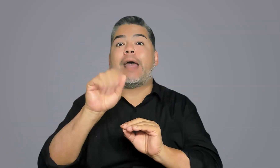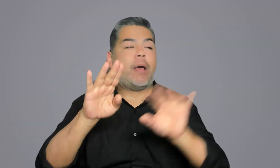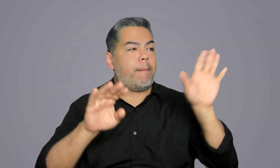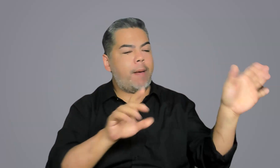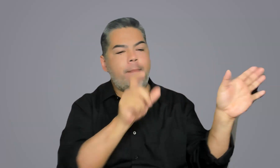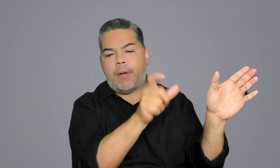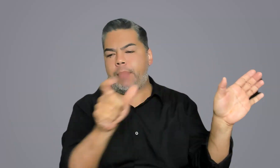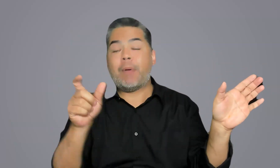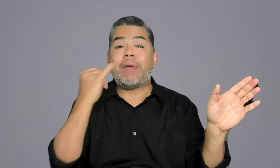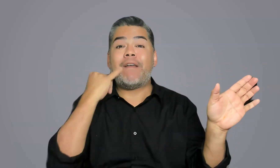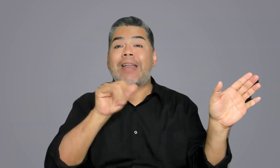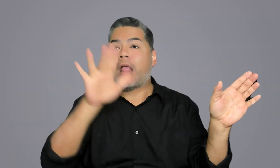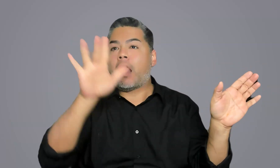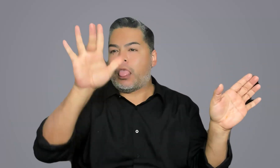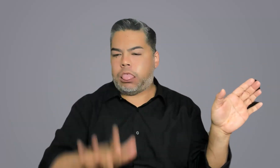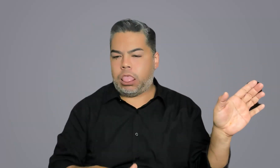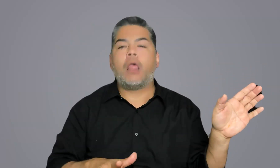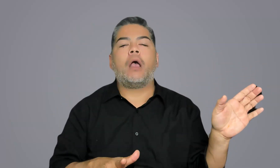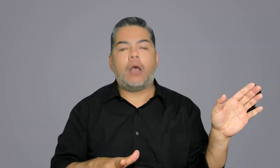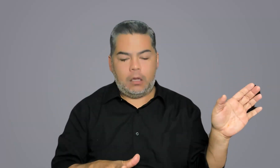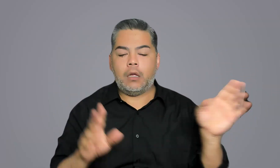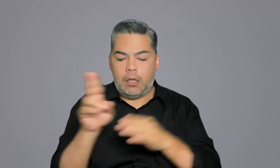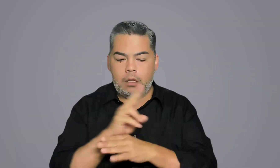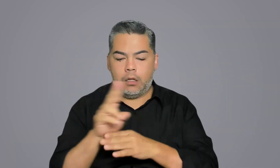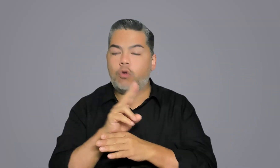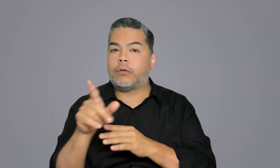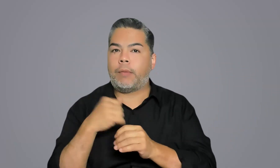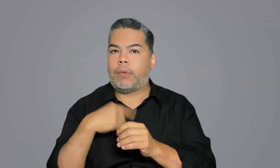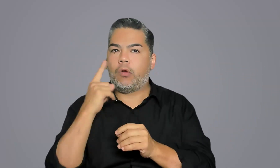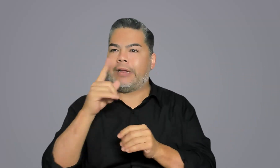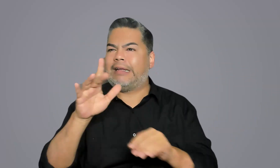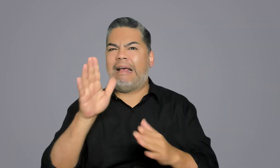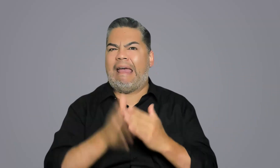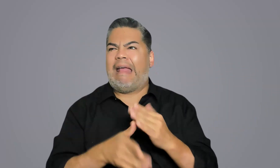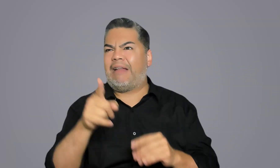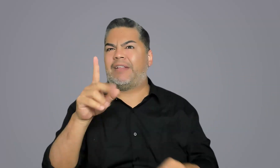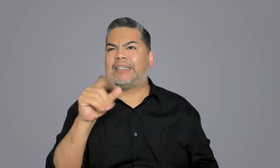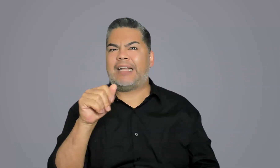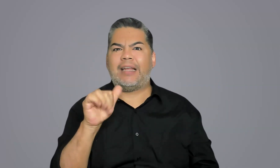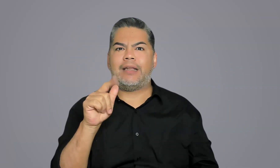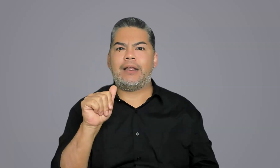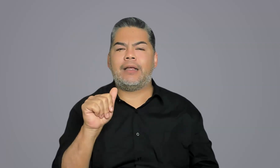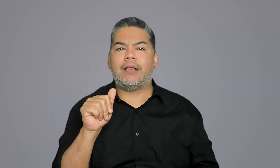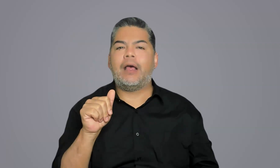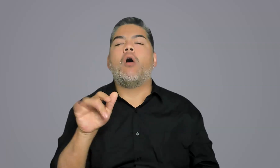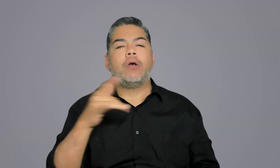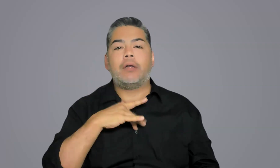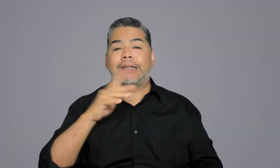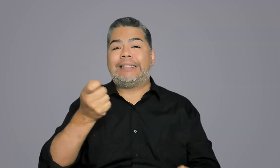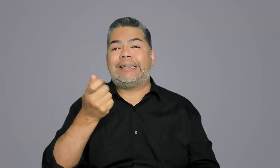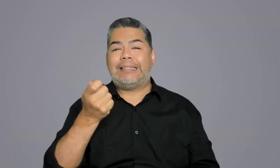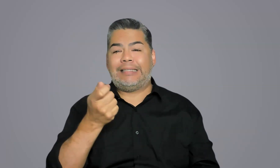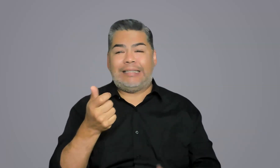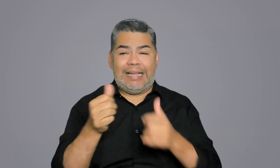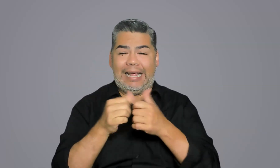columns, then the user may assume they've reached the end of that data. So try and delete anything that is empty, doesn't serve a purpose, and